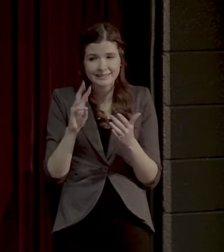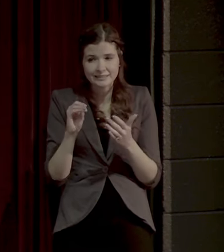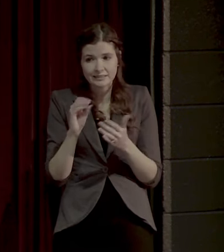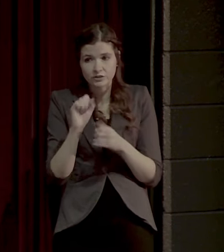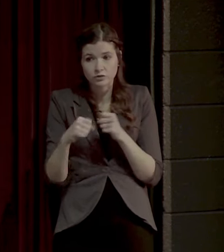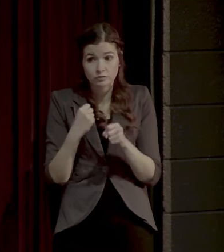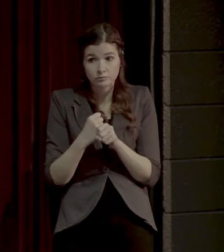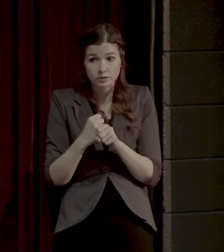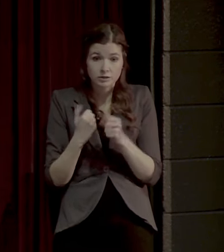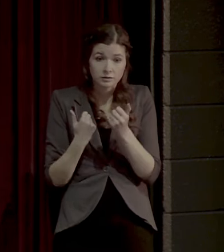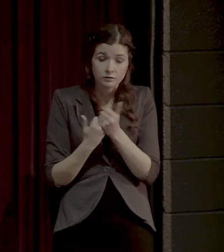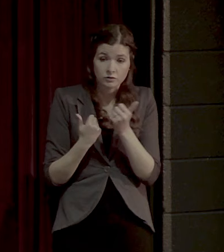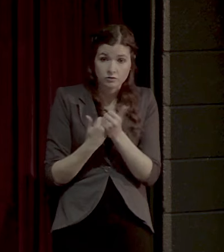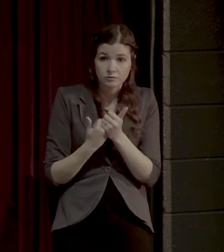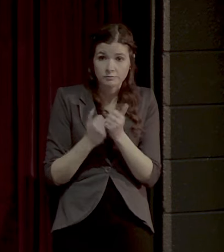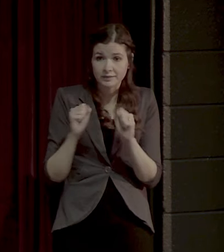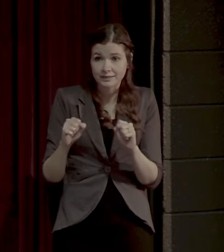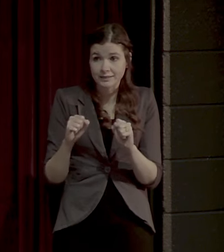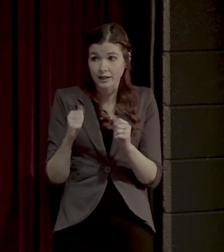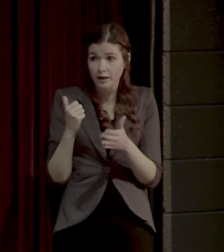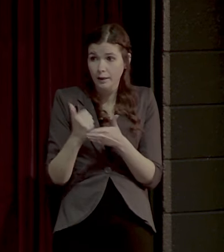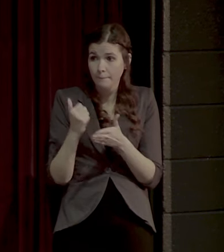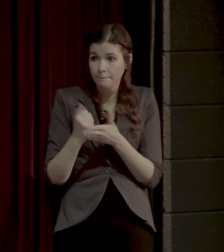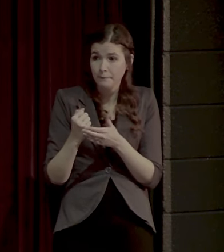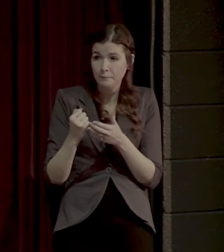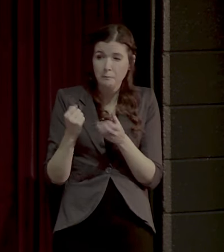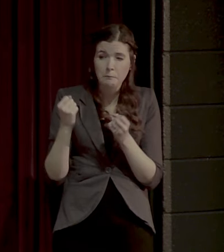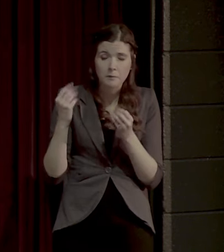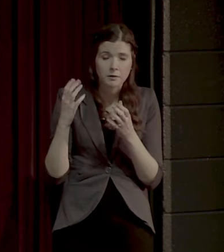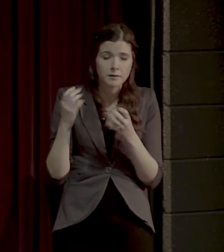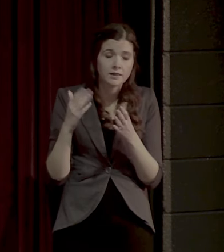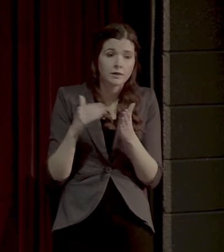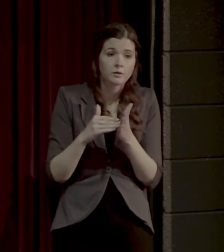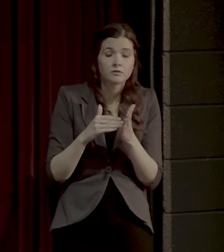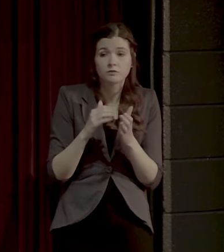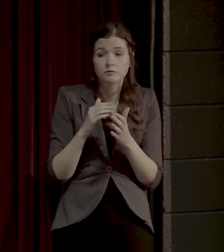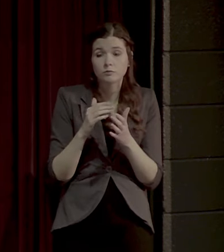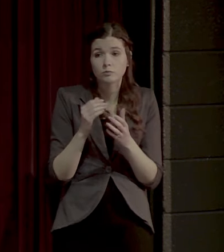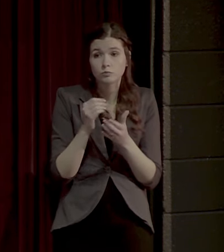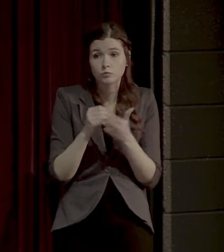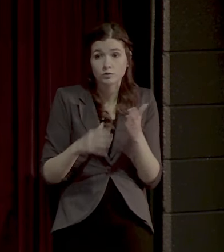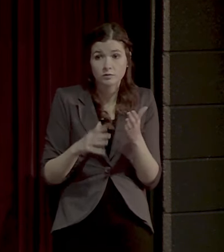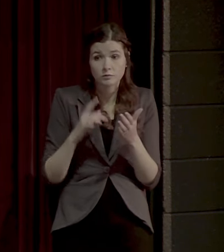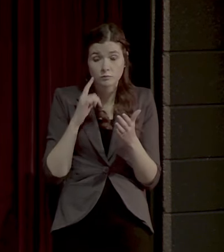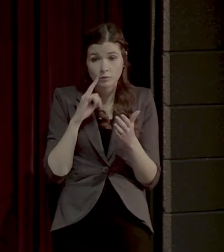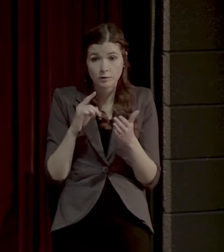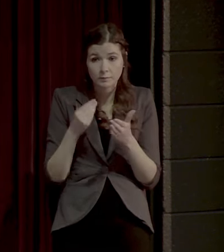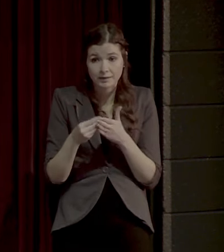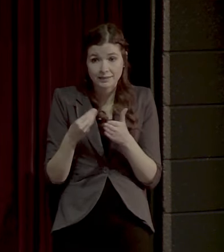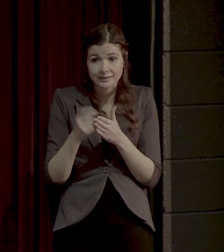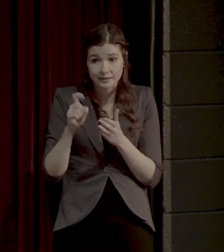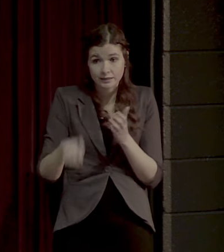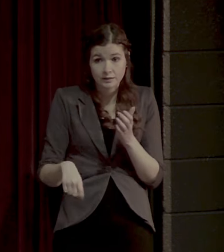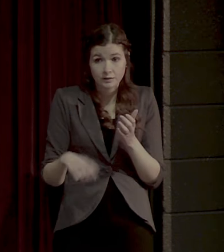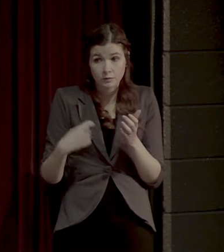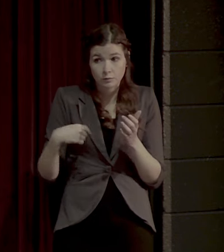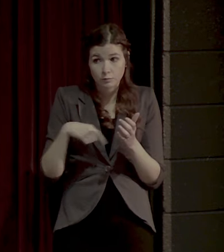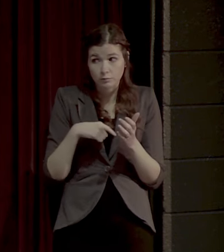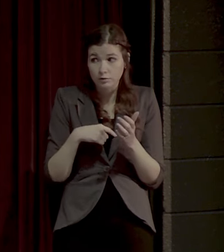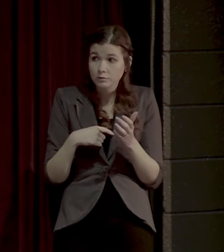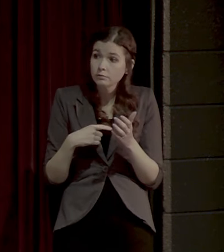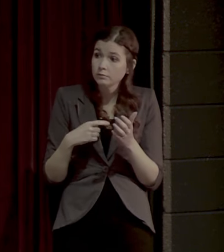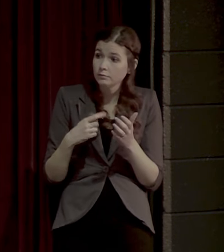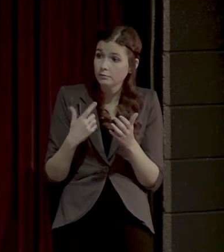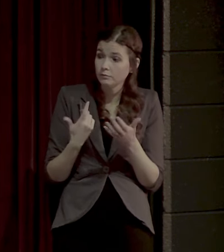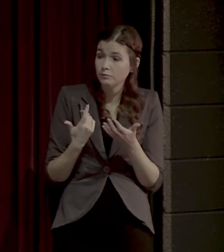foundation has been able to assist thousands of students with their financial needs. The board of directors is committed to good stewardship,